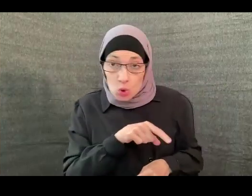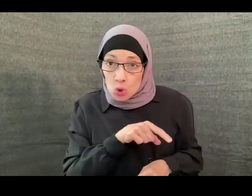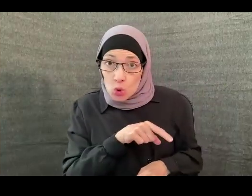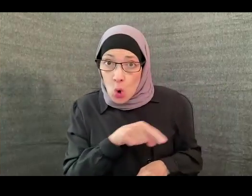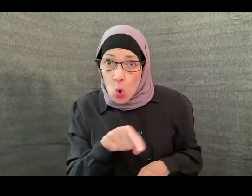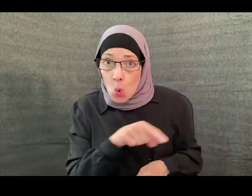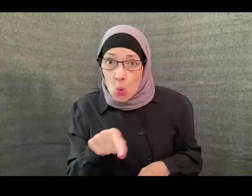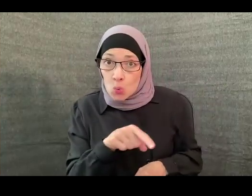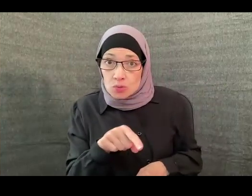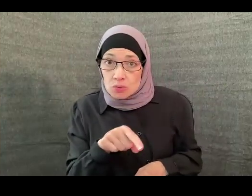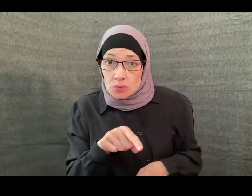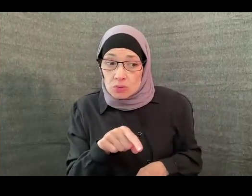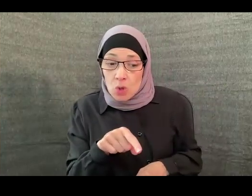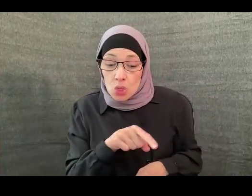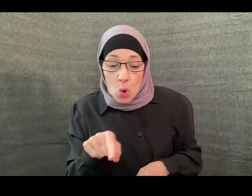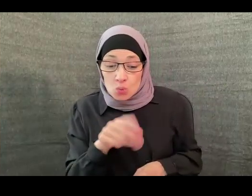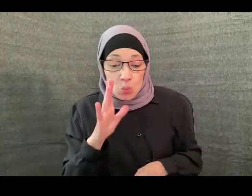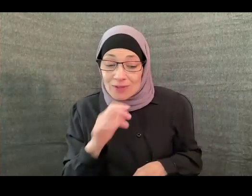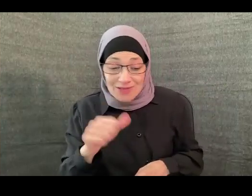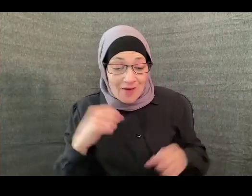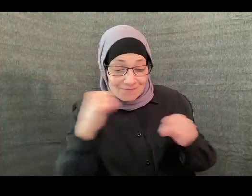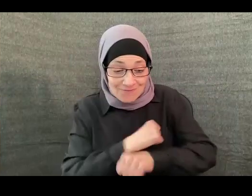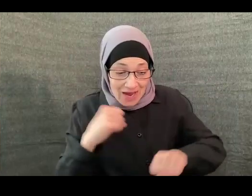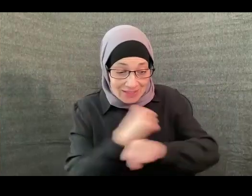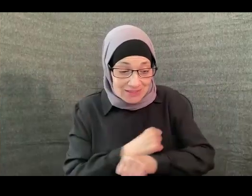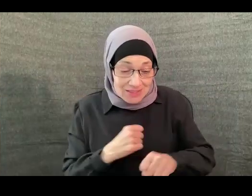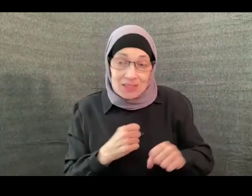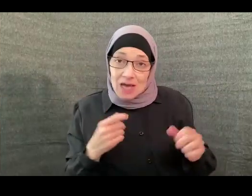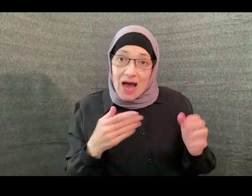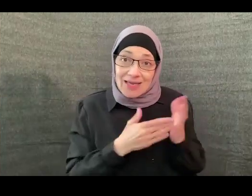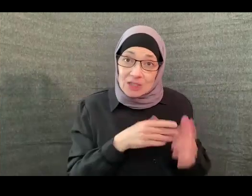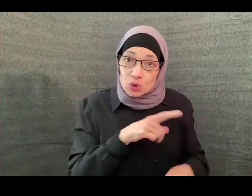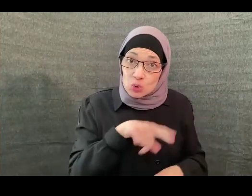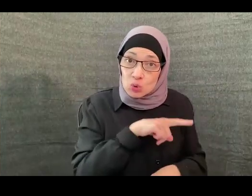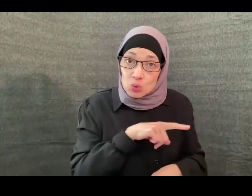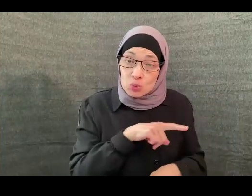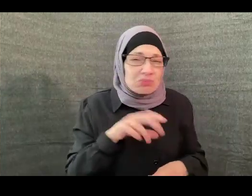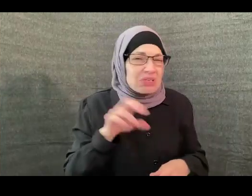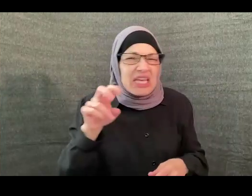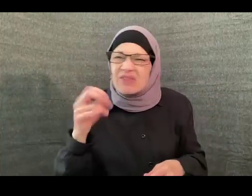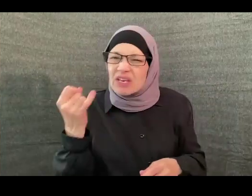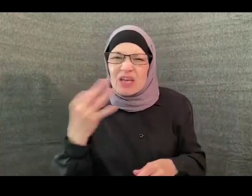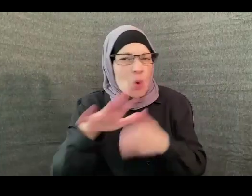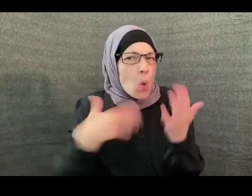are all together, except in fortified townships.